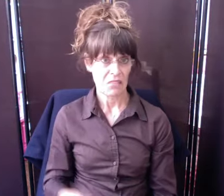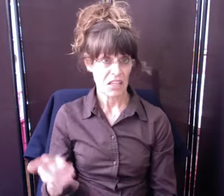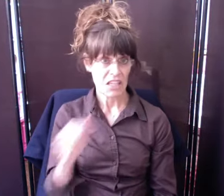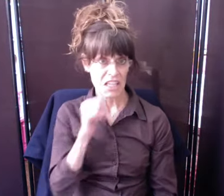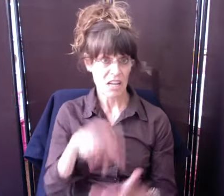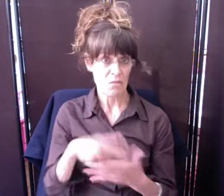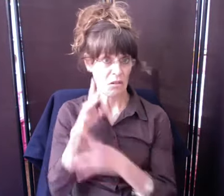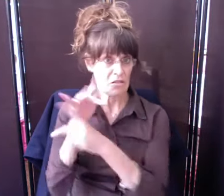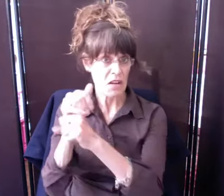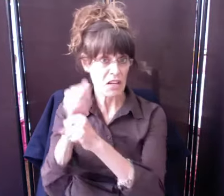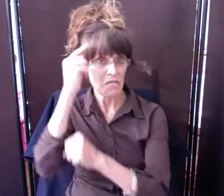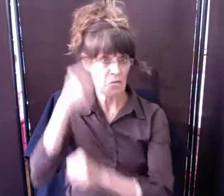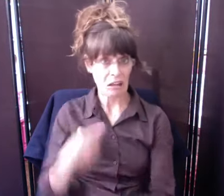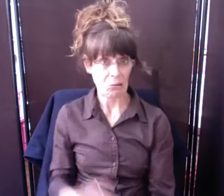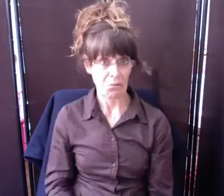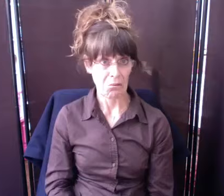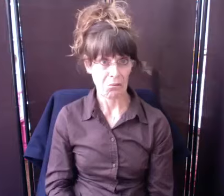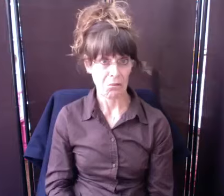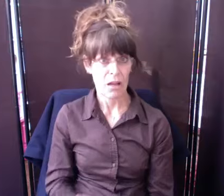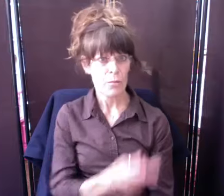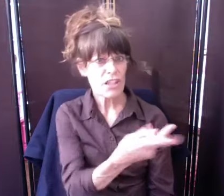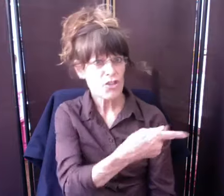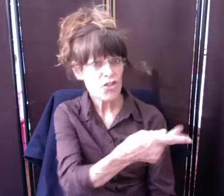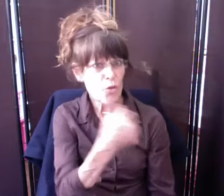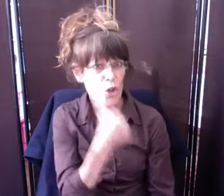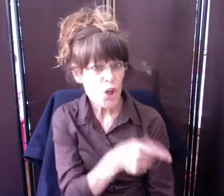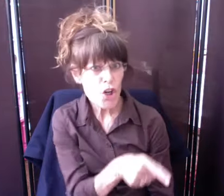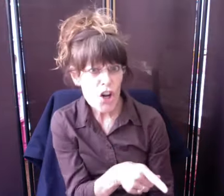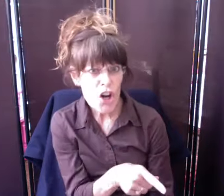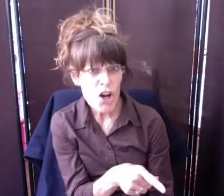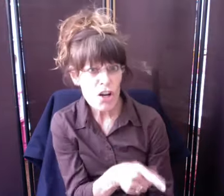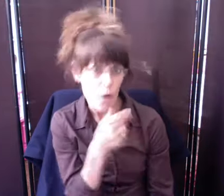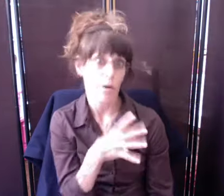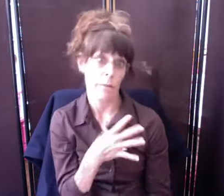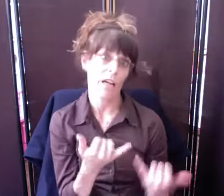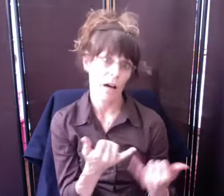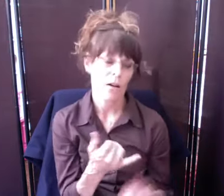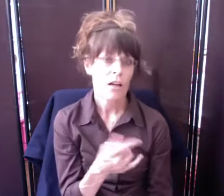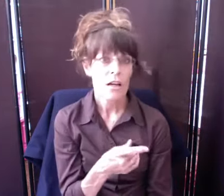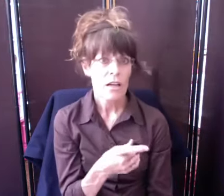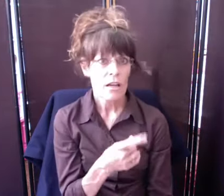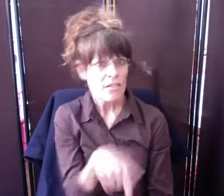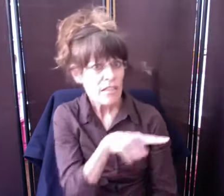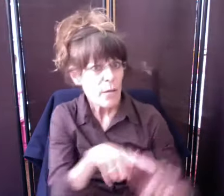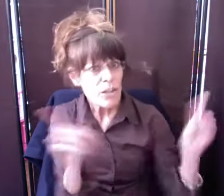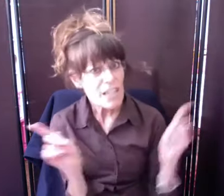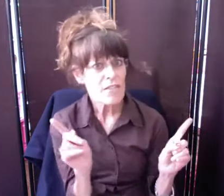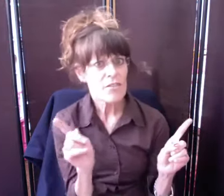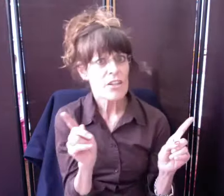me. And but these two girls they were women now. They were different, and they were